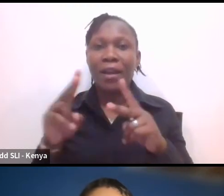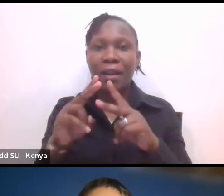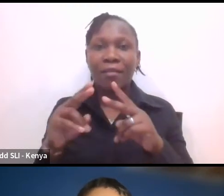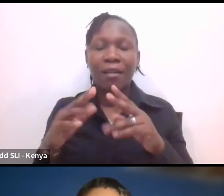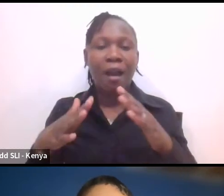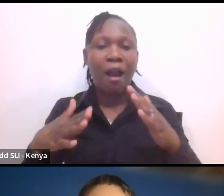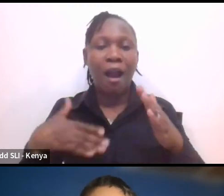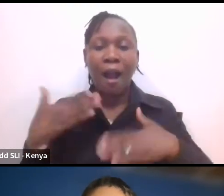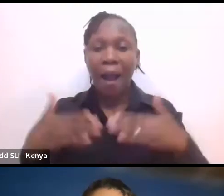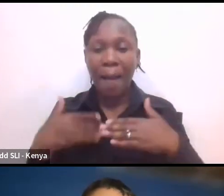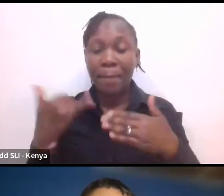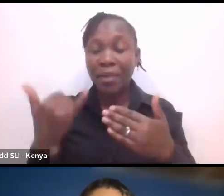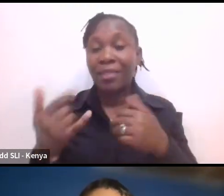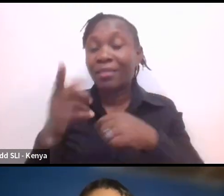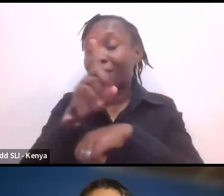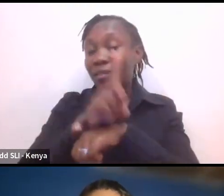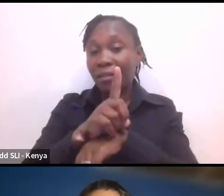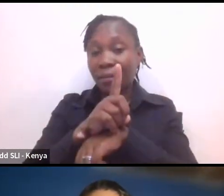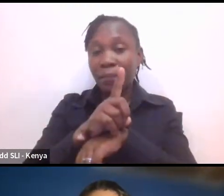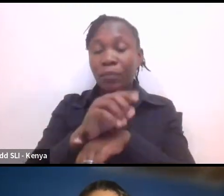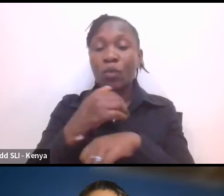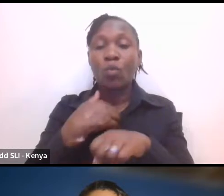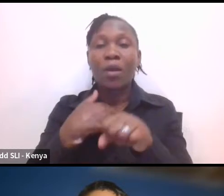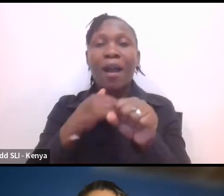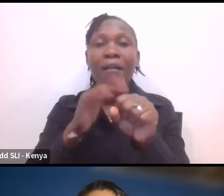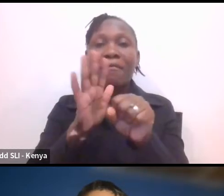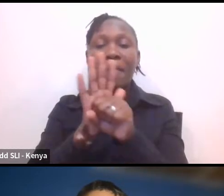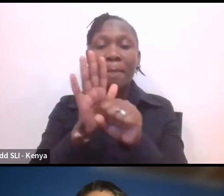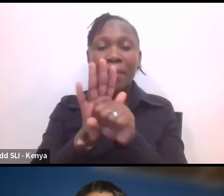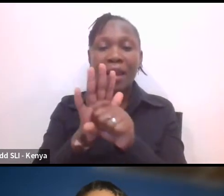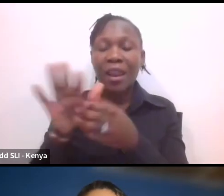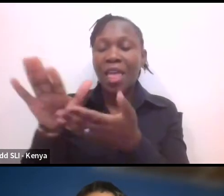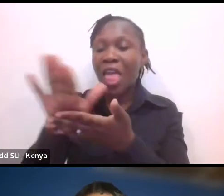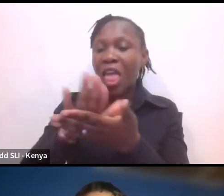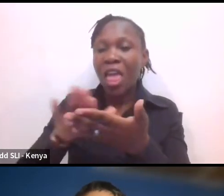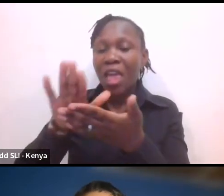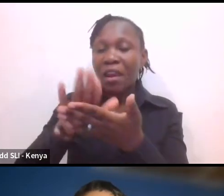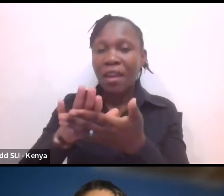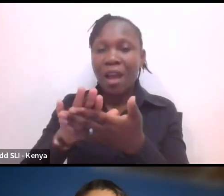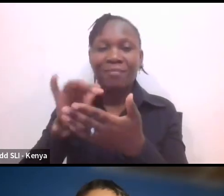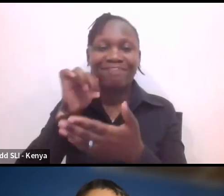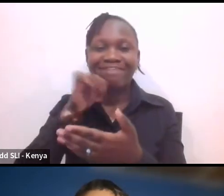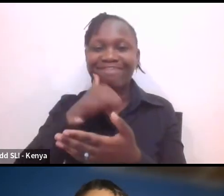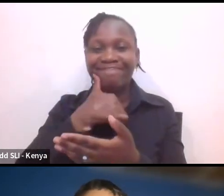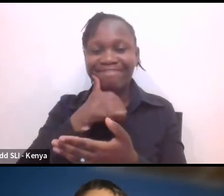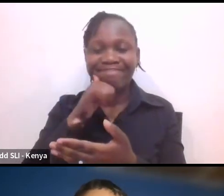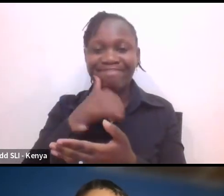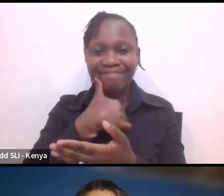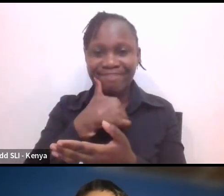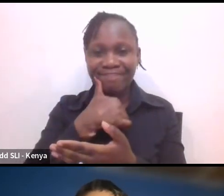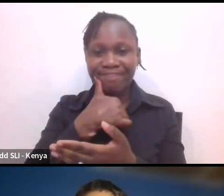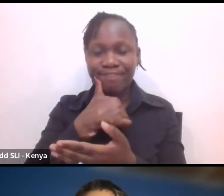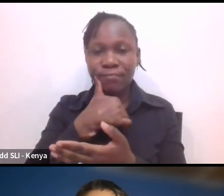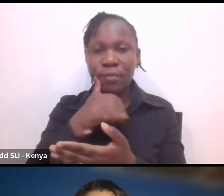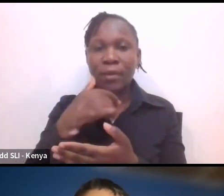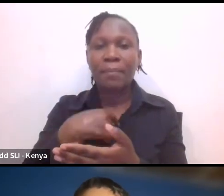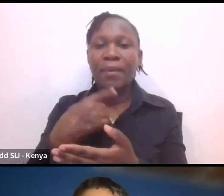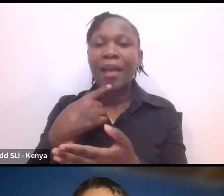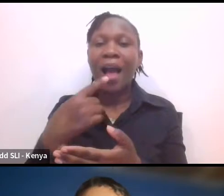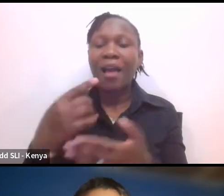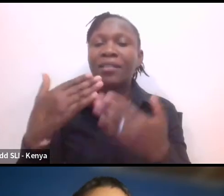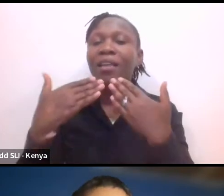day. There's been so many areas of richness, and I have just wanted to say thank you to